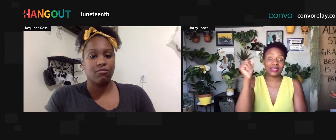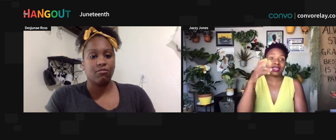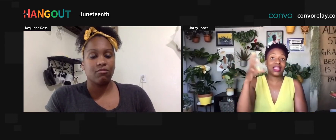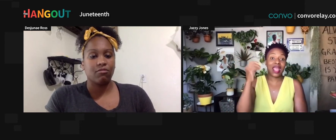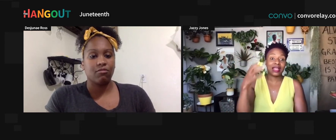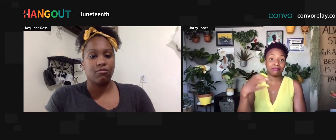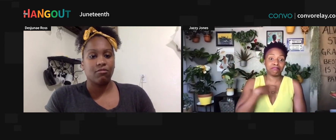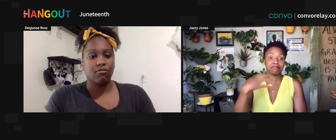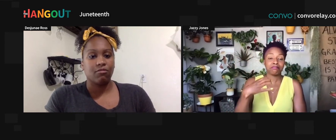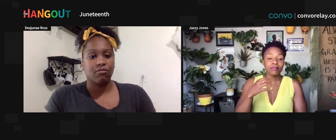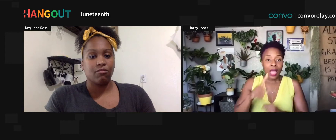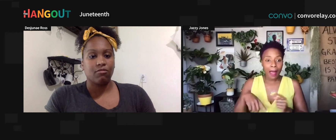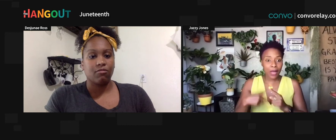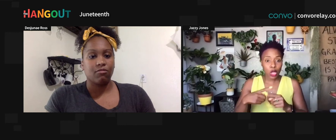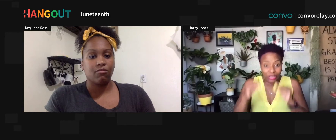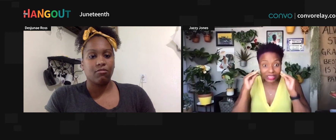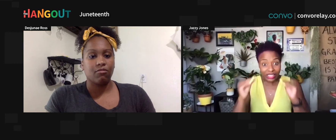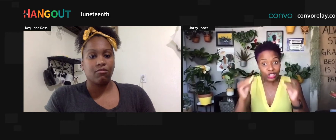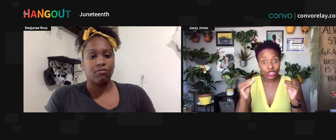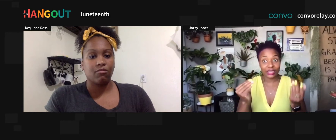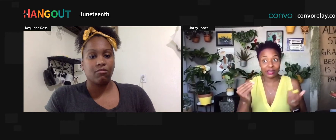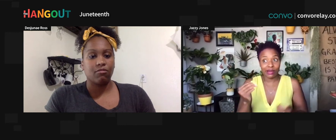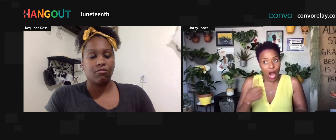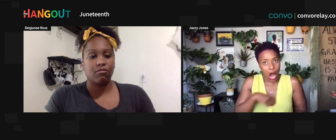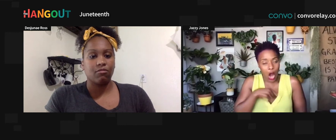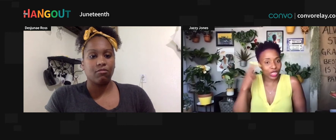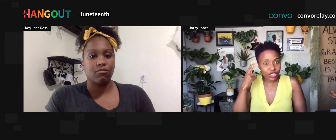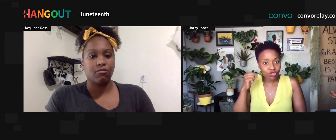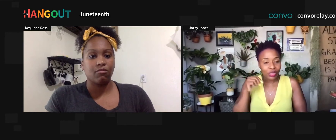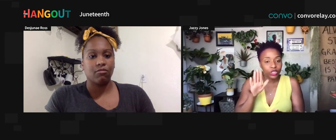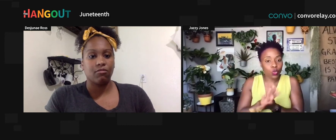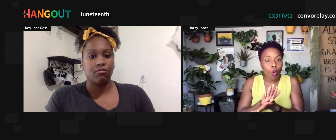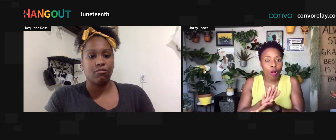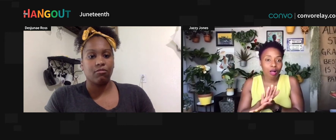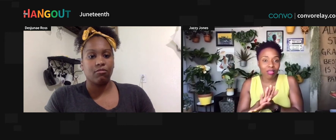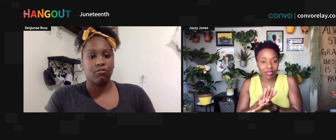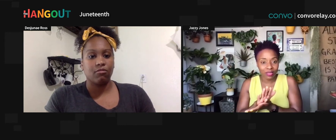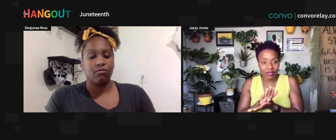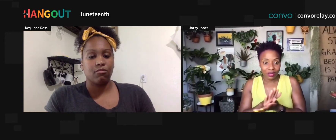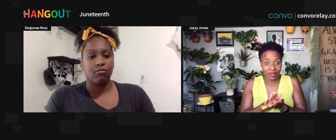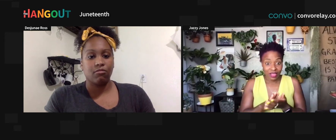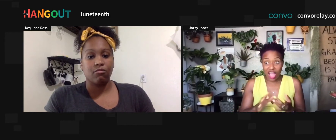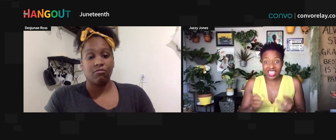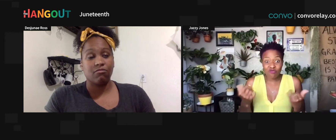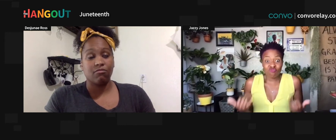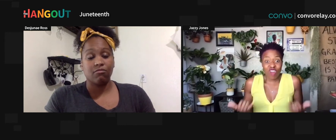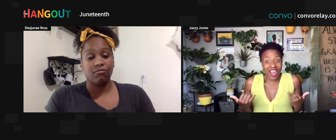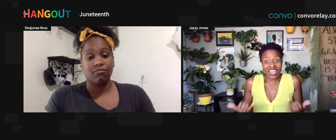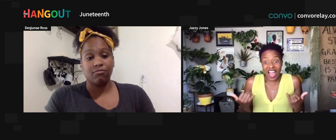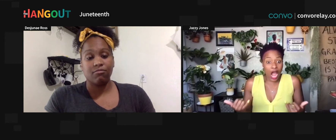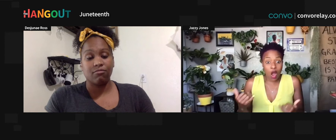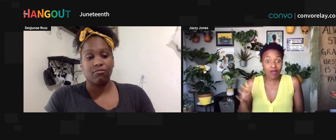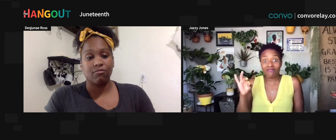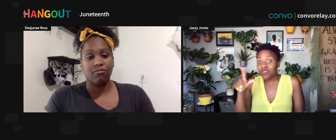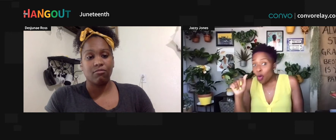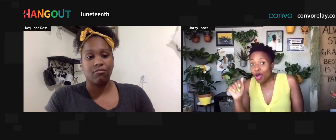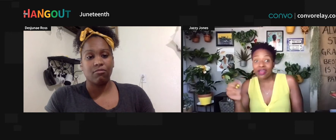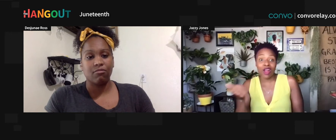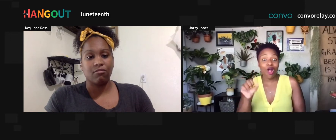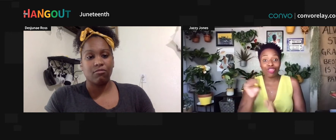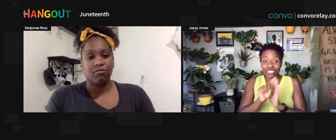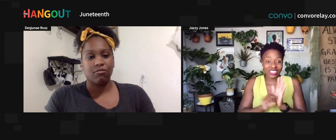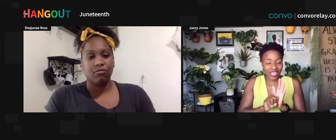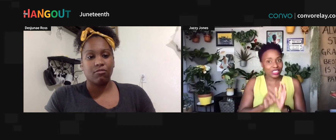are concerned about what their kids are learning in school to the point that they have to educate and advocate